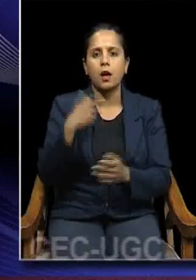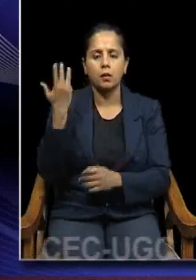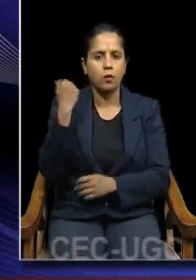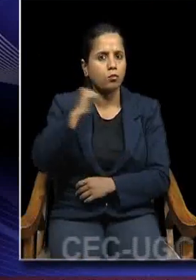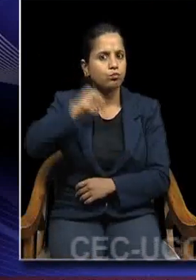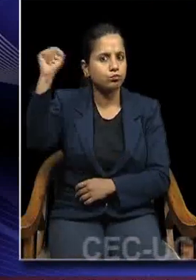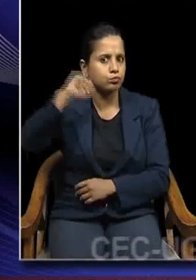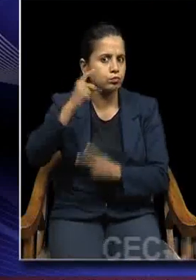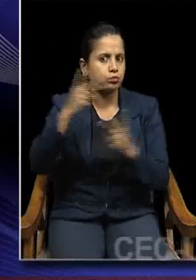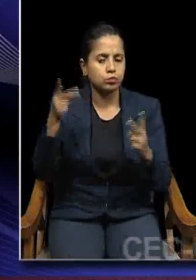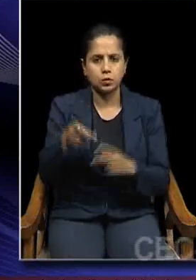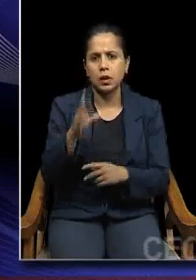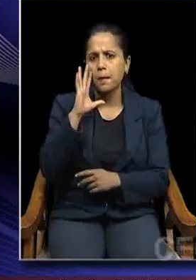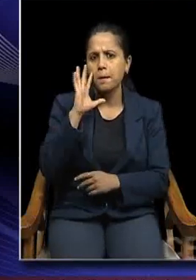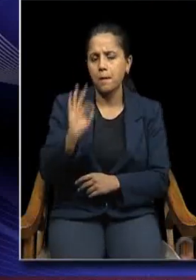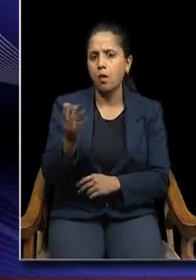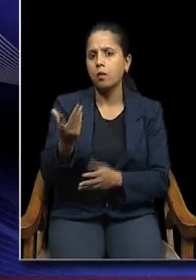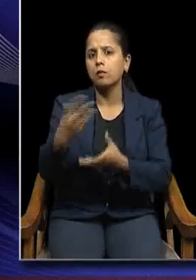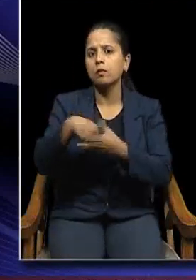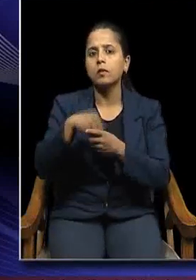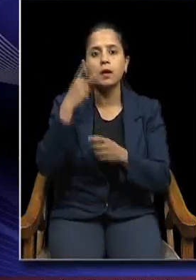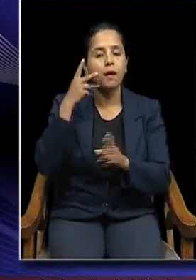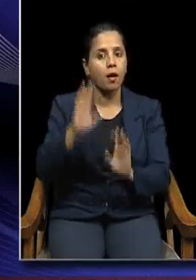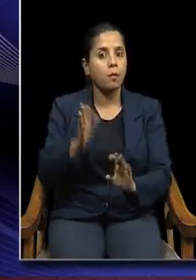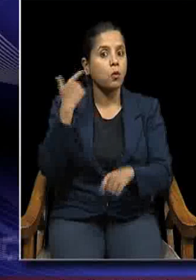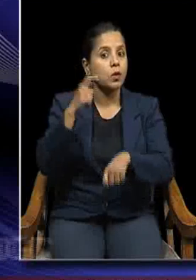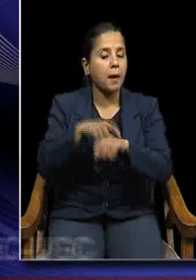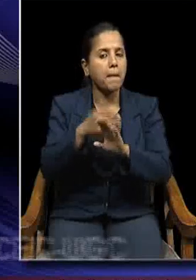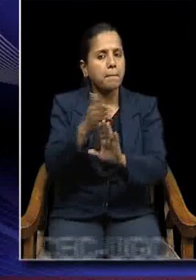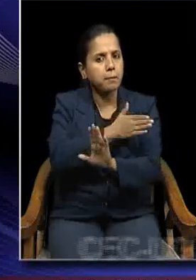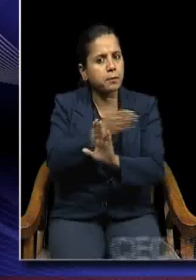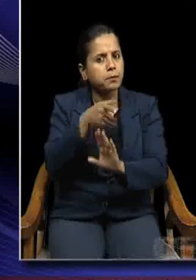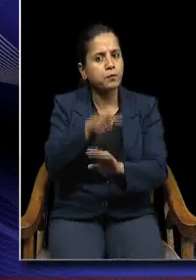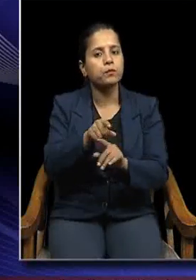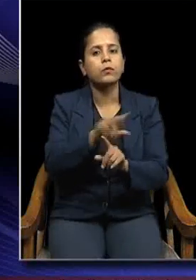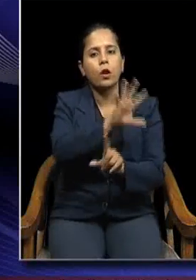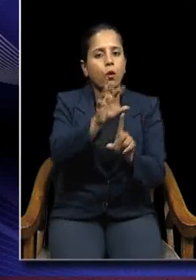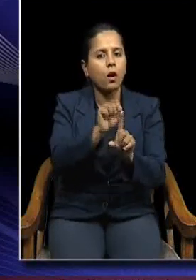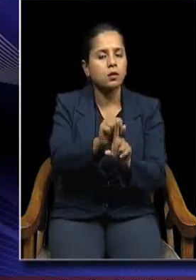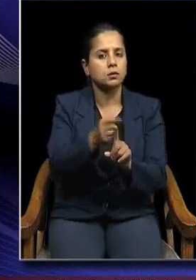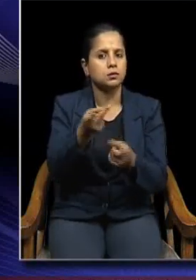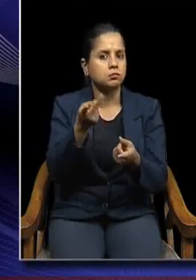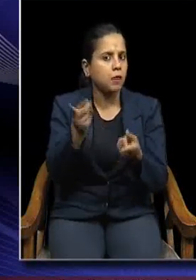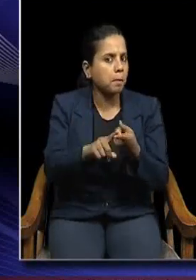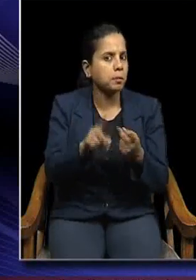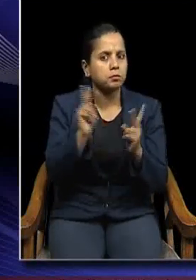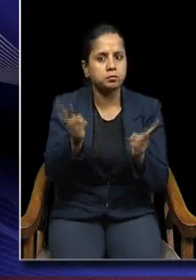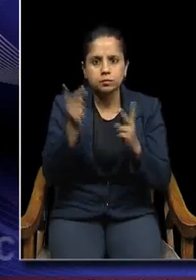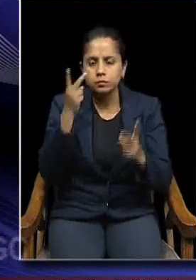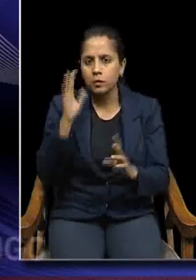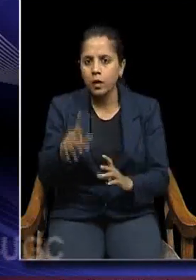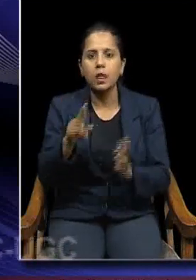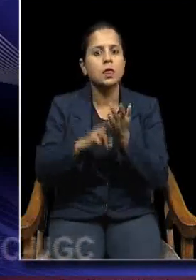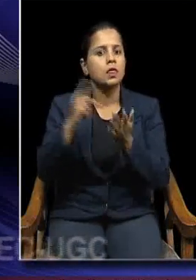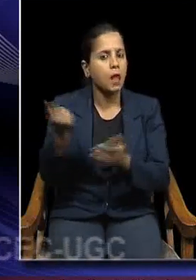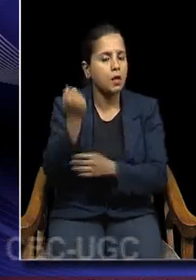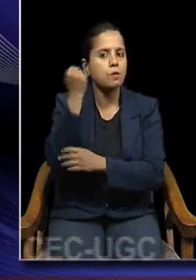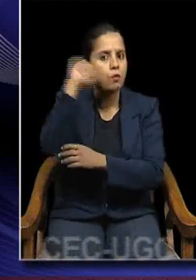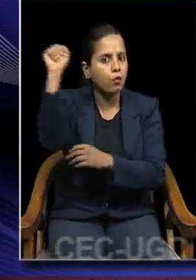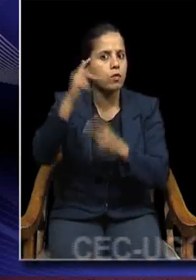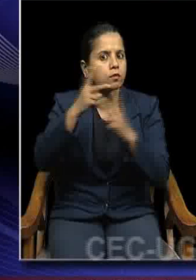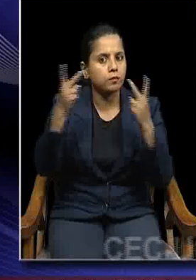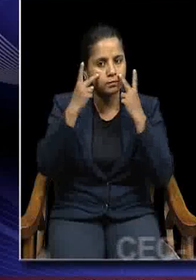an important part during that time in terms of cultural intervention in the national movement as well.